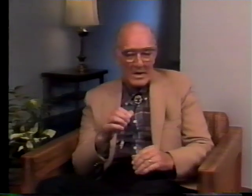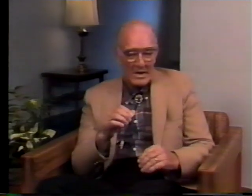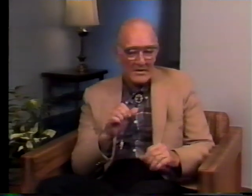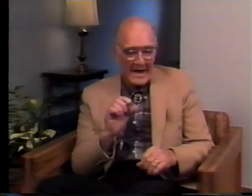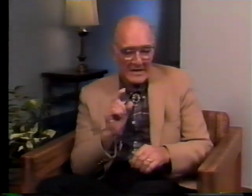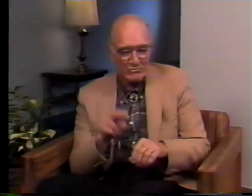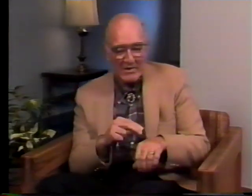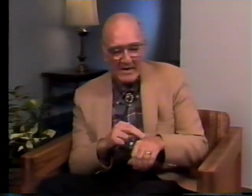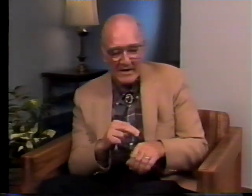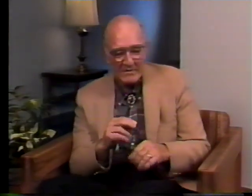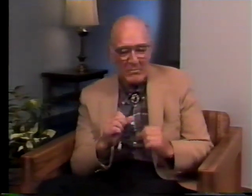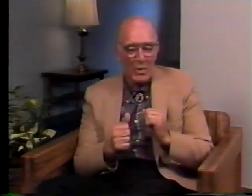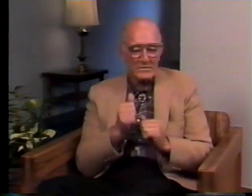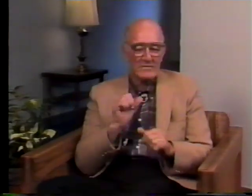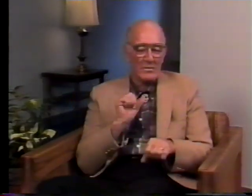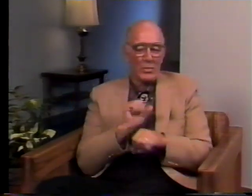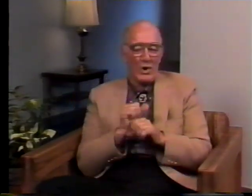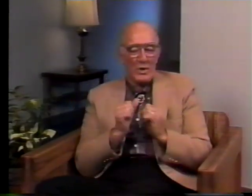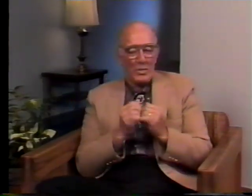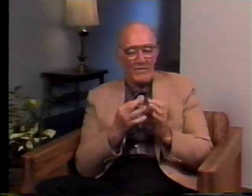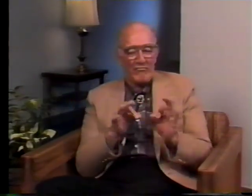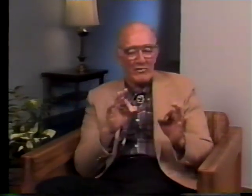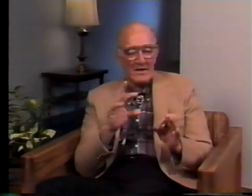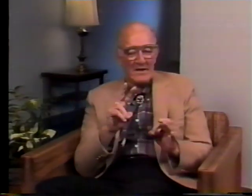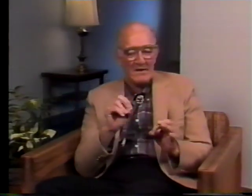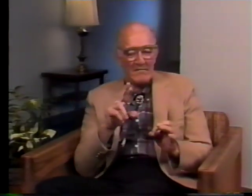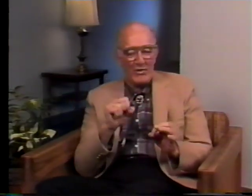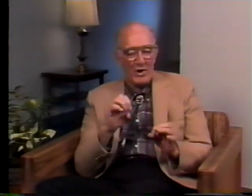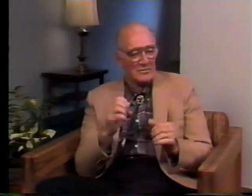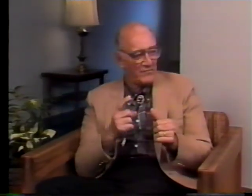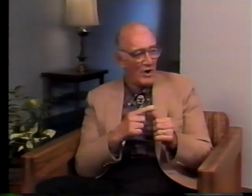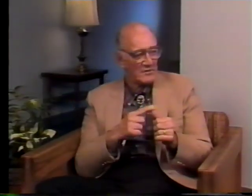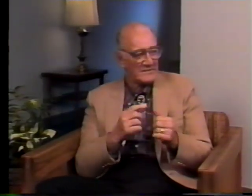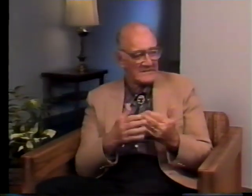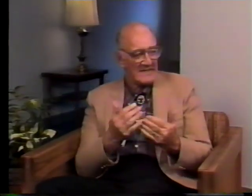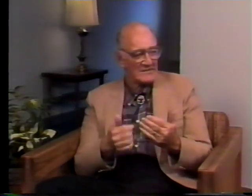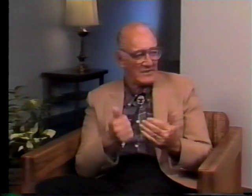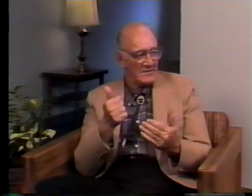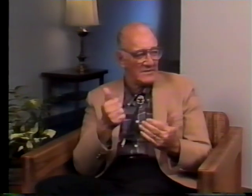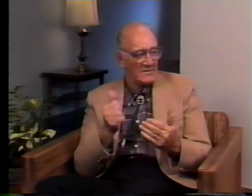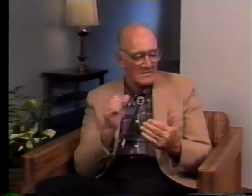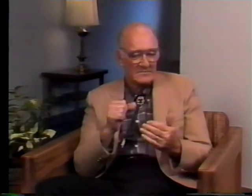Well, naturally, most of them work with free verse first. It's easier.